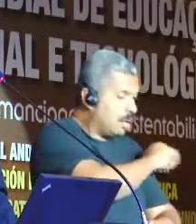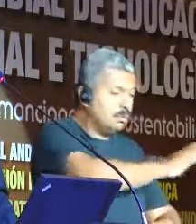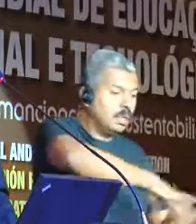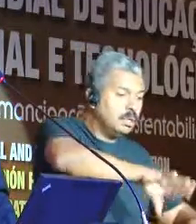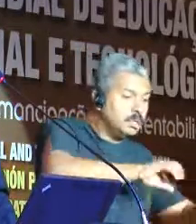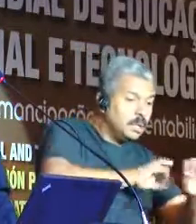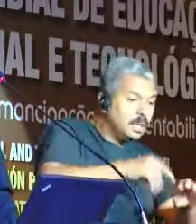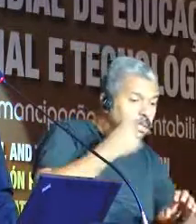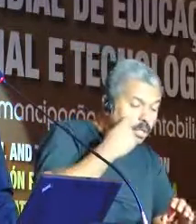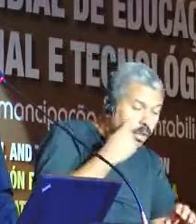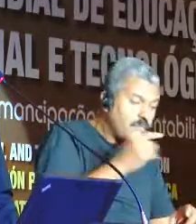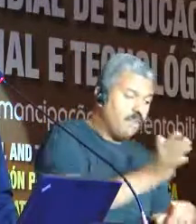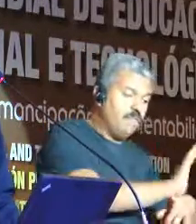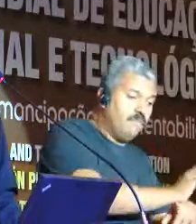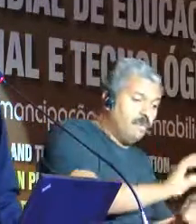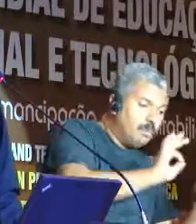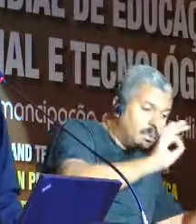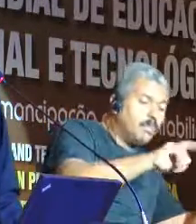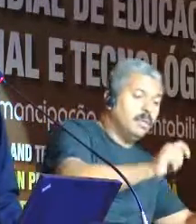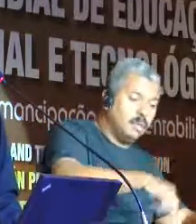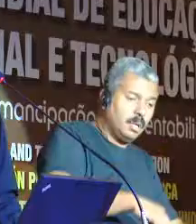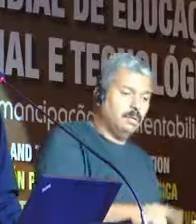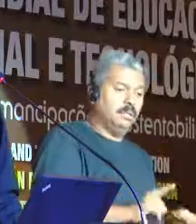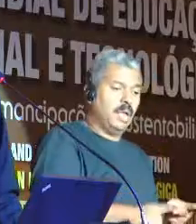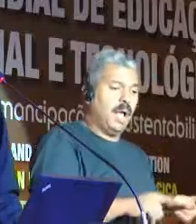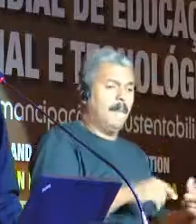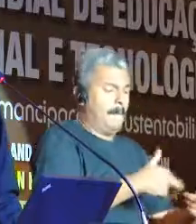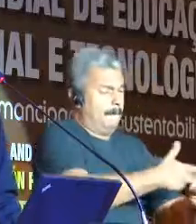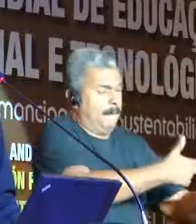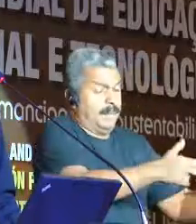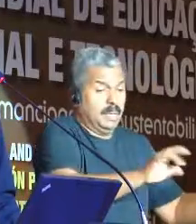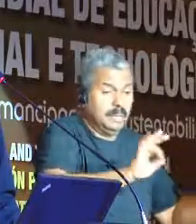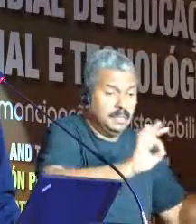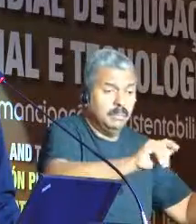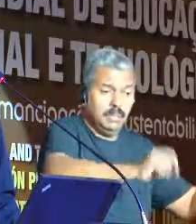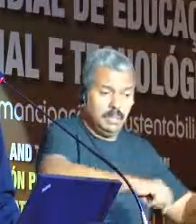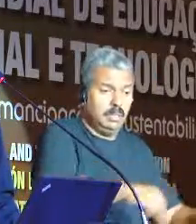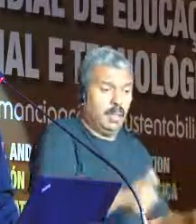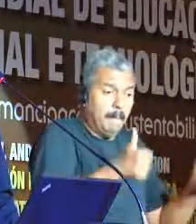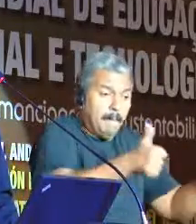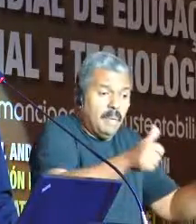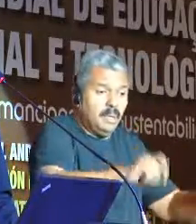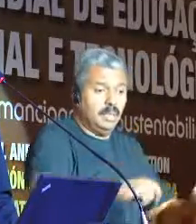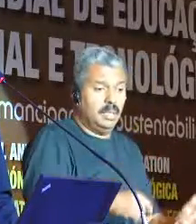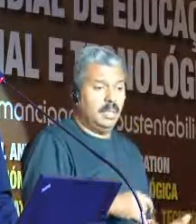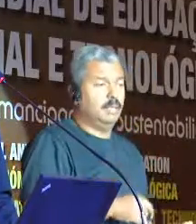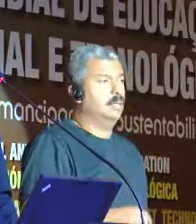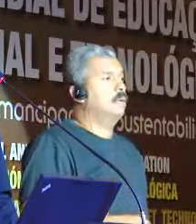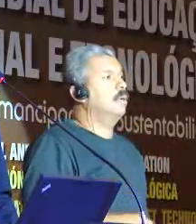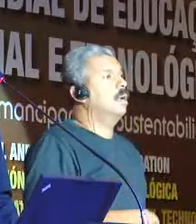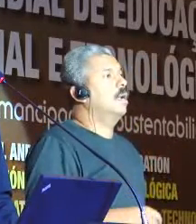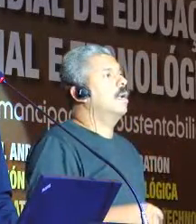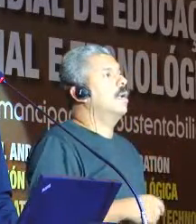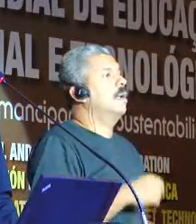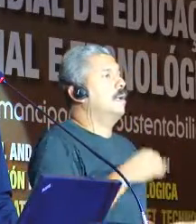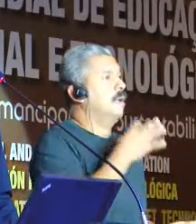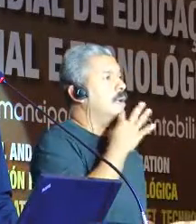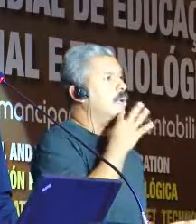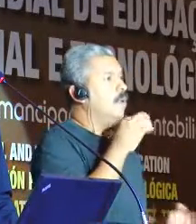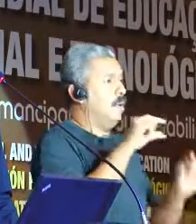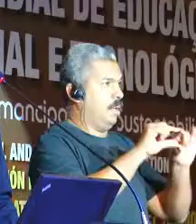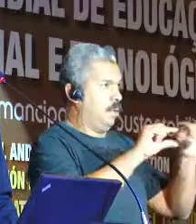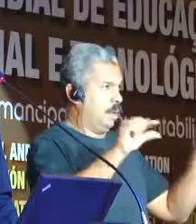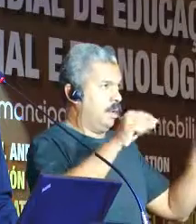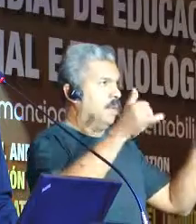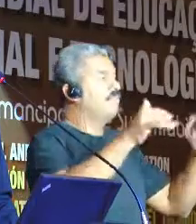We even have a movie making software called Blender, which allows students to make animated